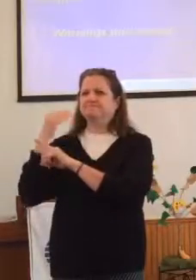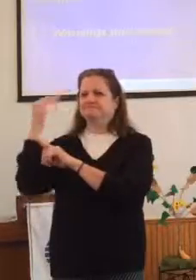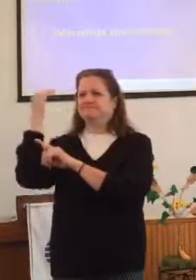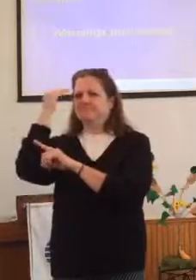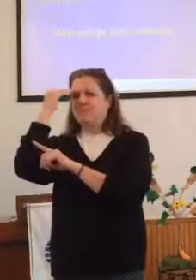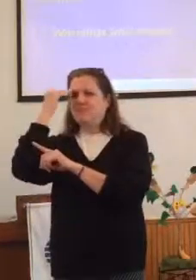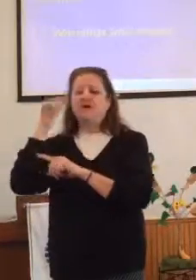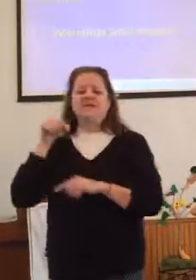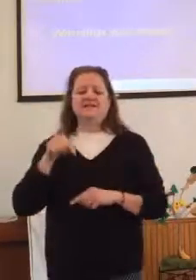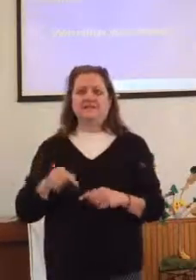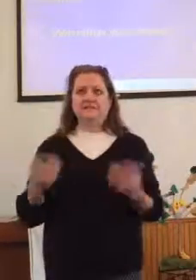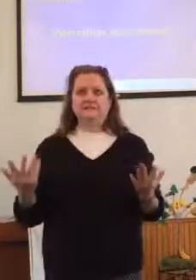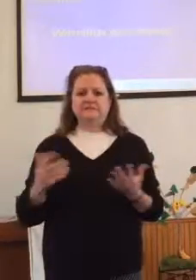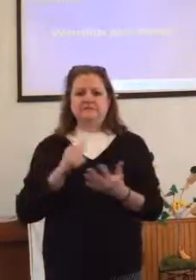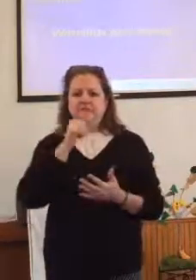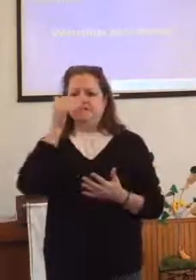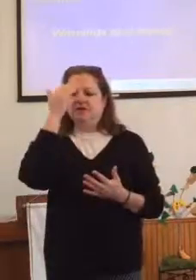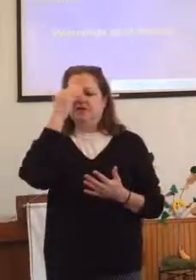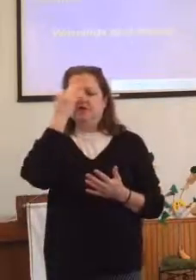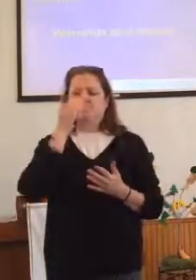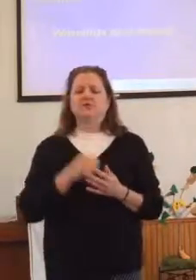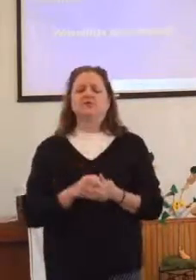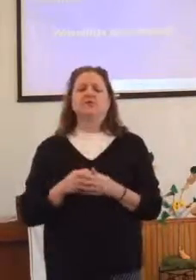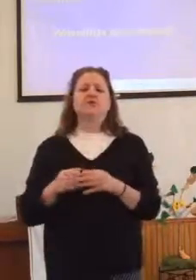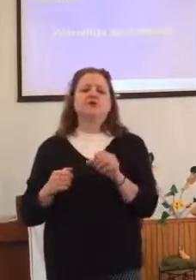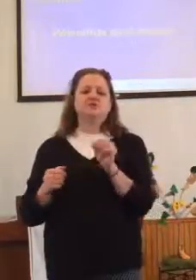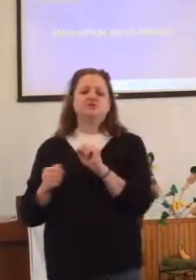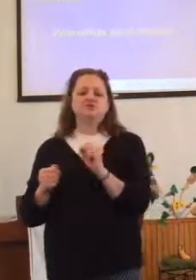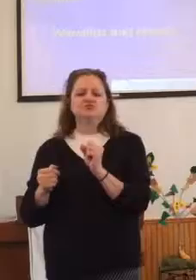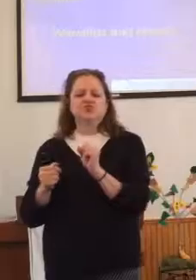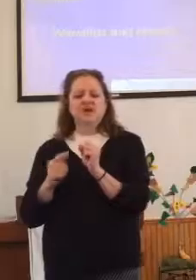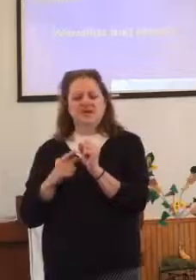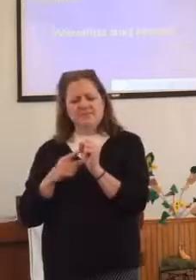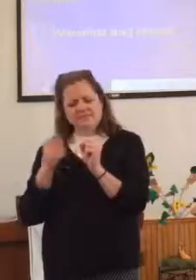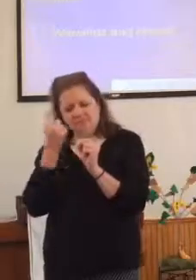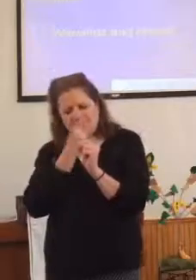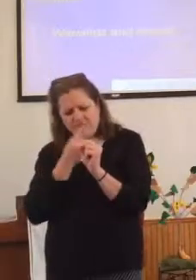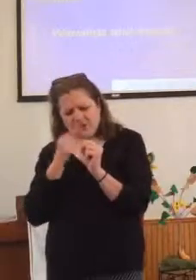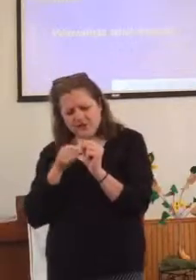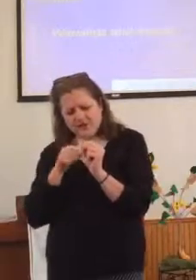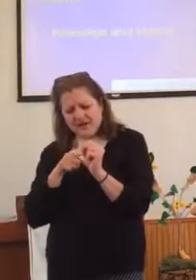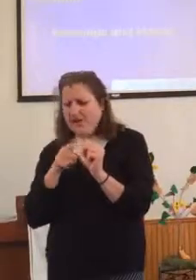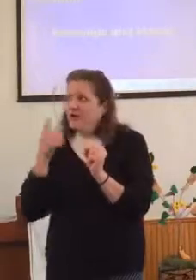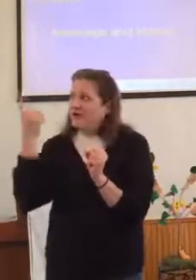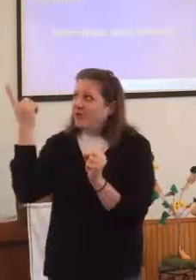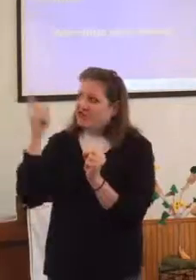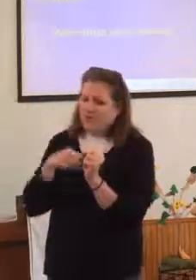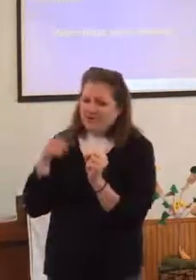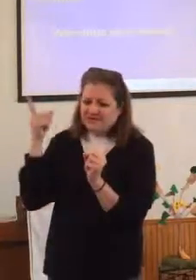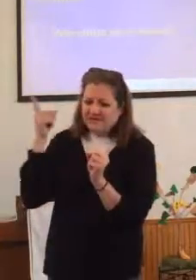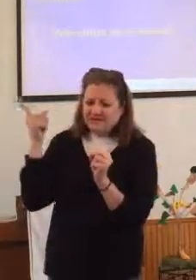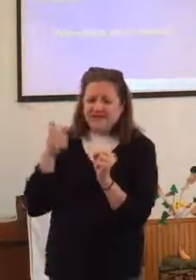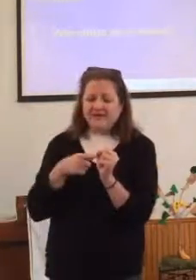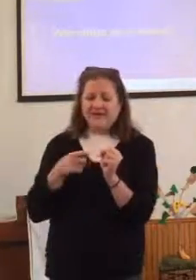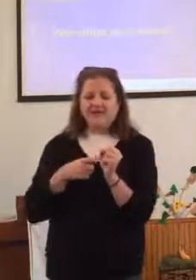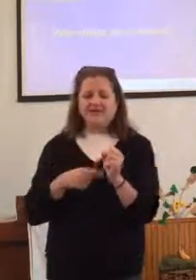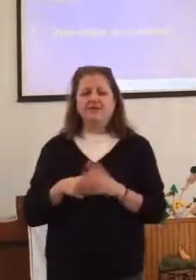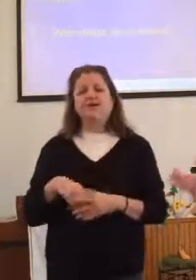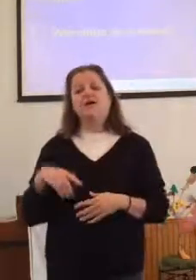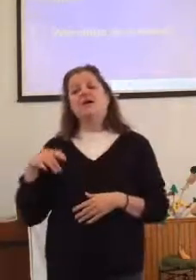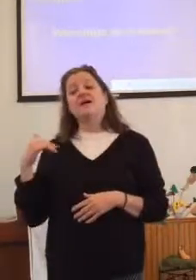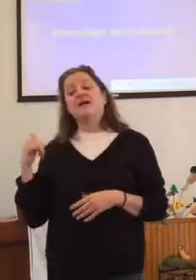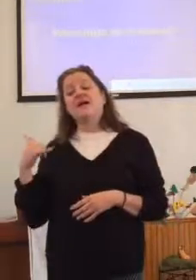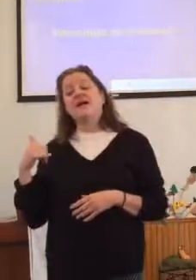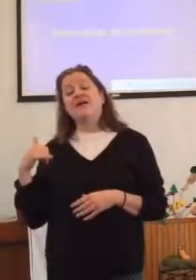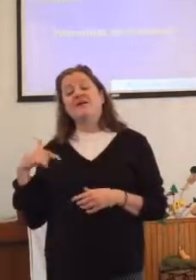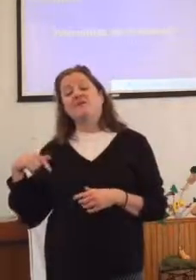know. And Stripe kept wondering what was at the top. Yellow, on the